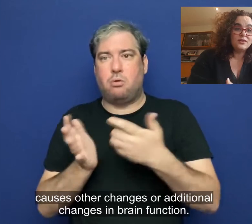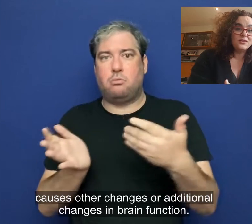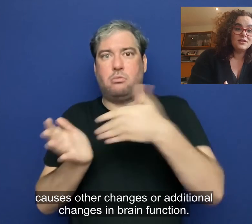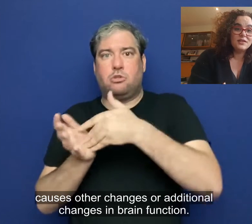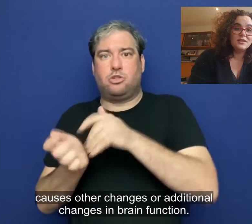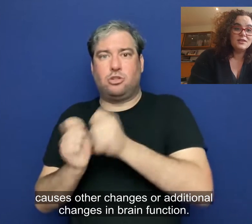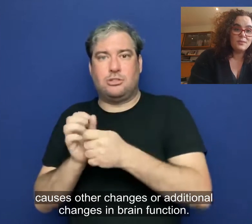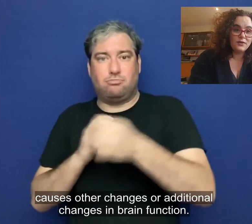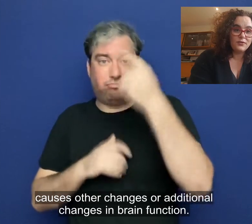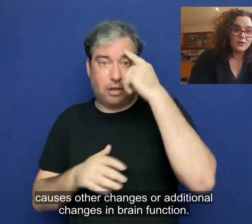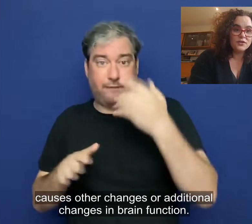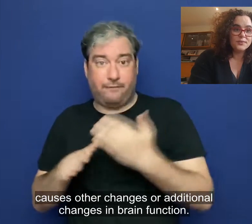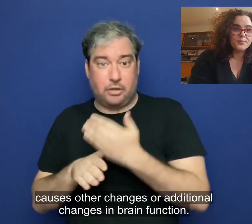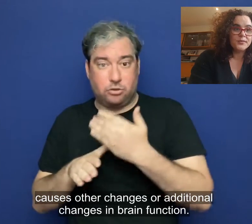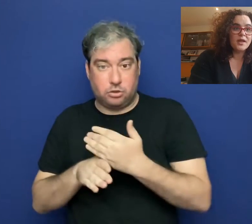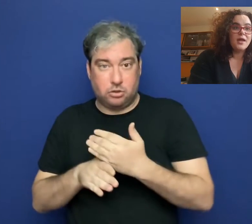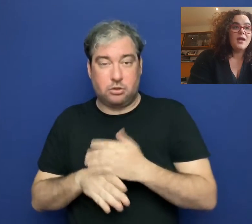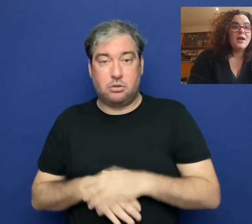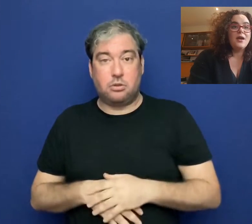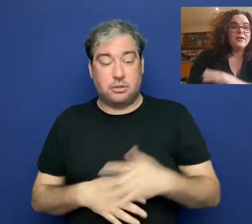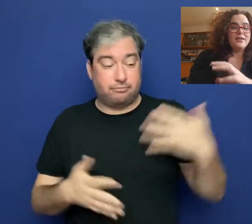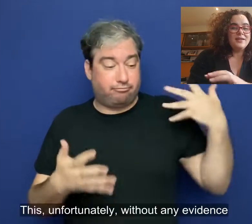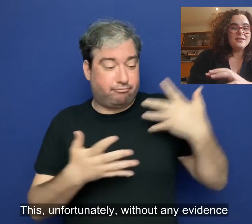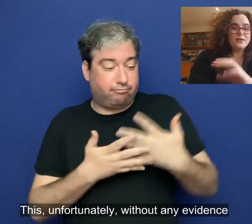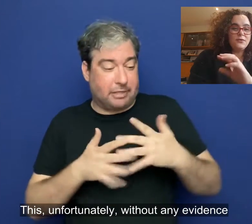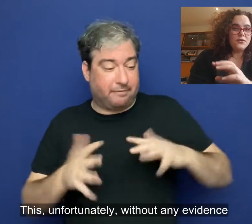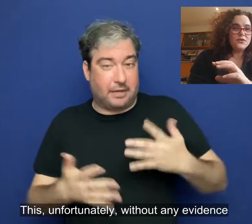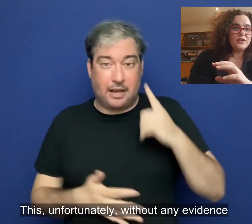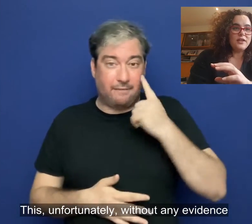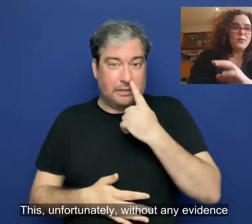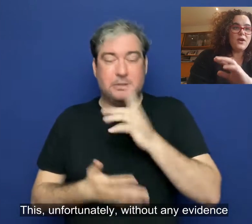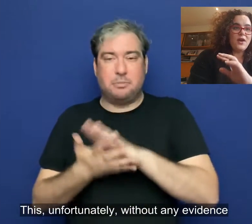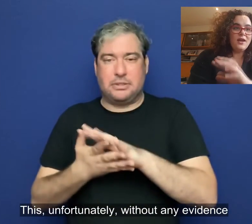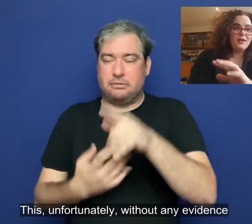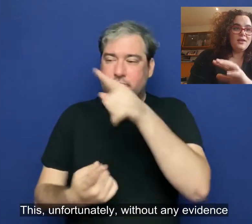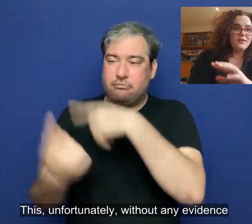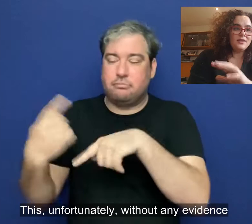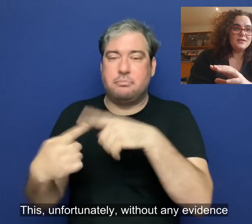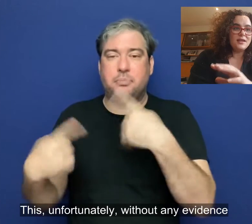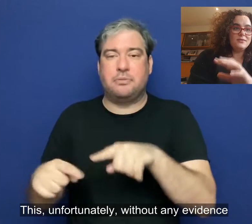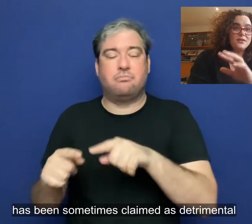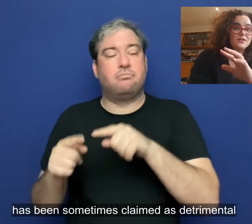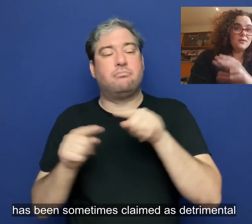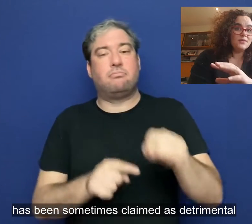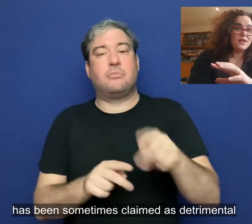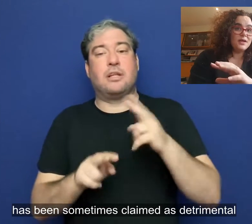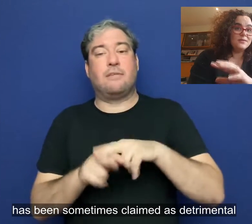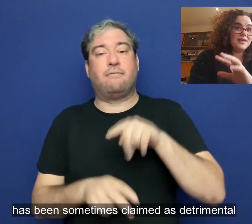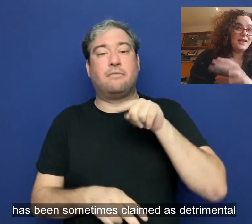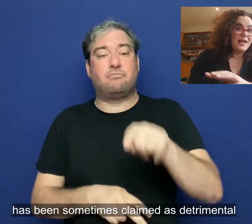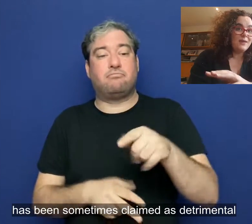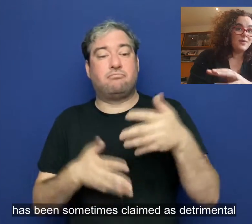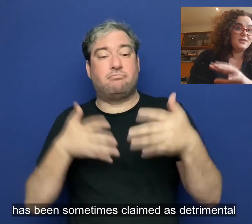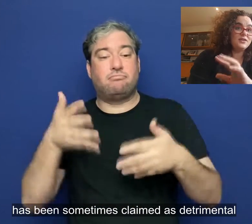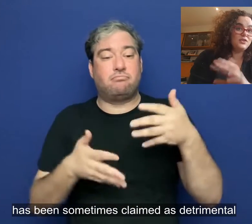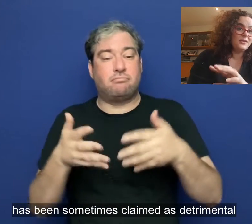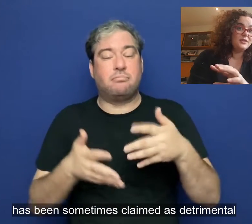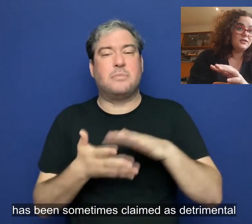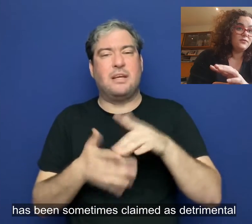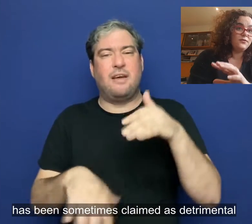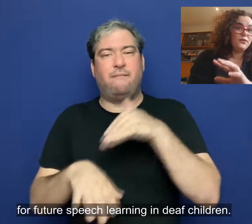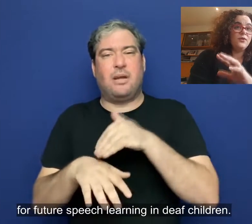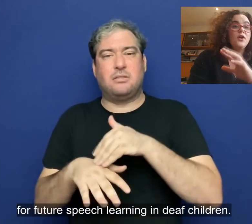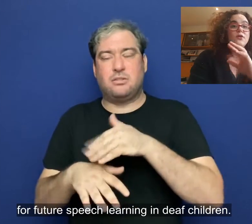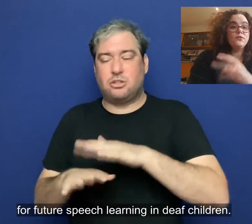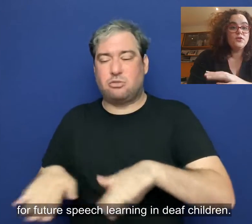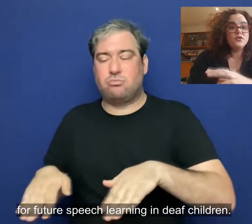or additional changes in brain function. This, unfortunately, without any evidence, has been sometimes claimed as